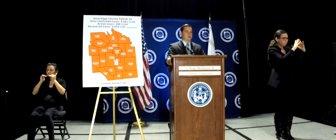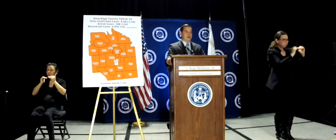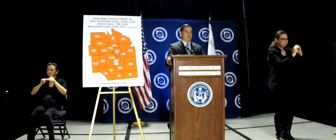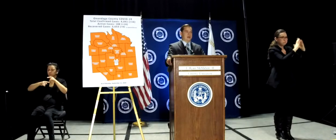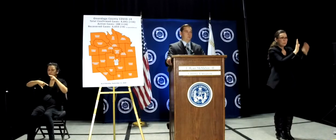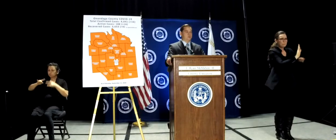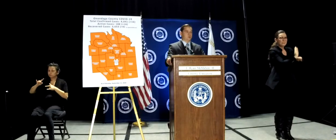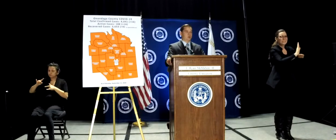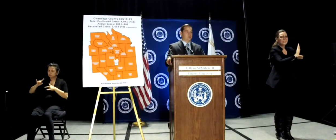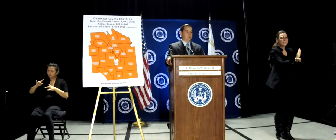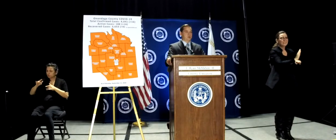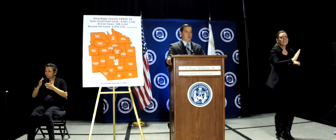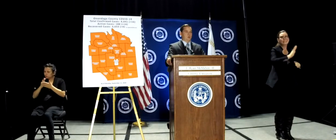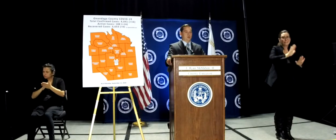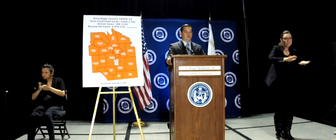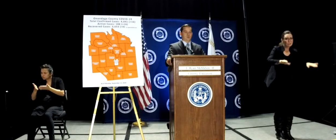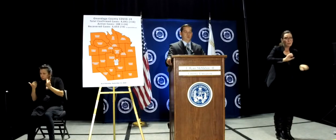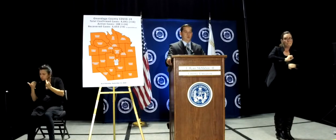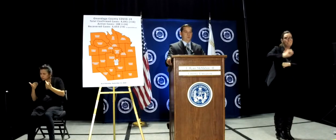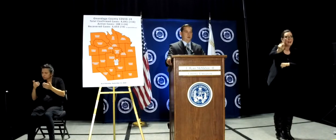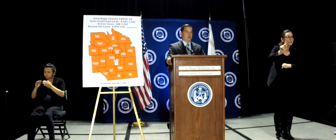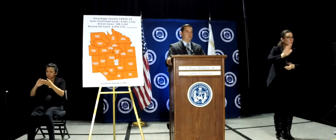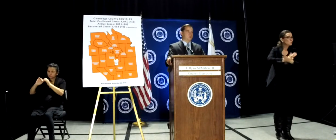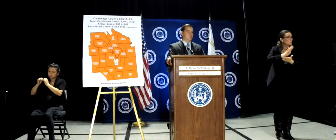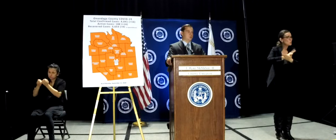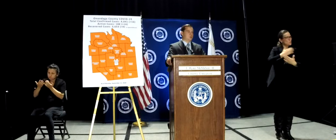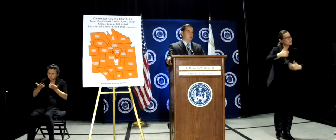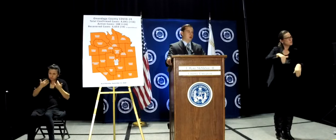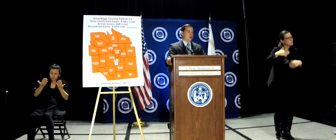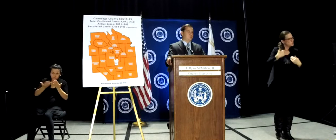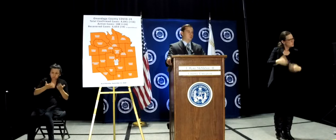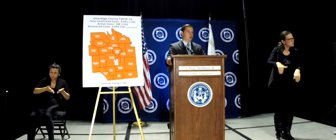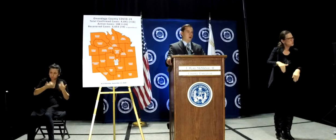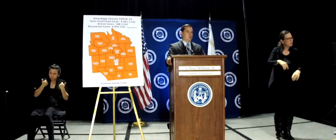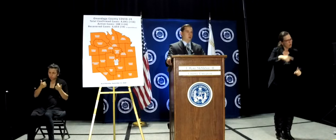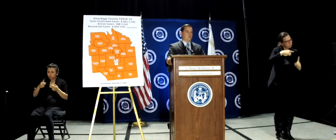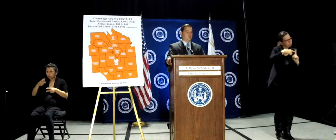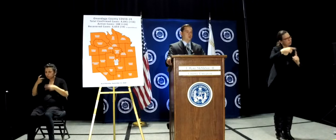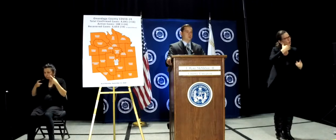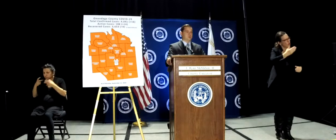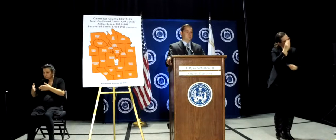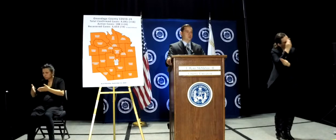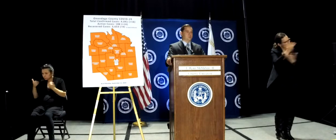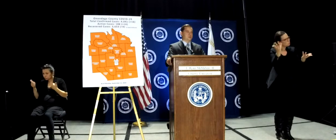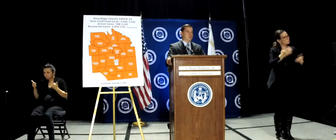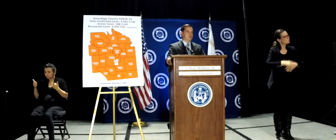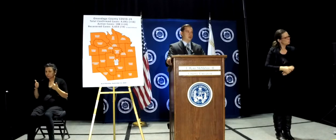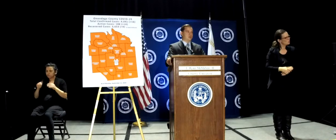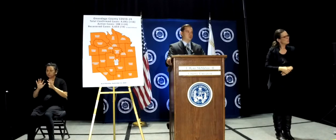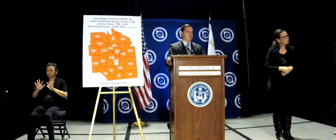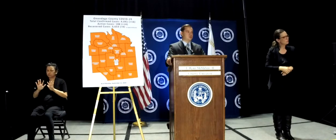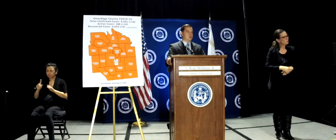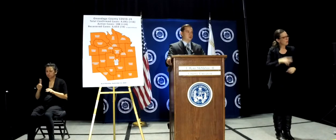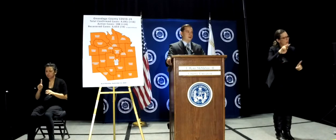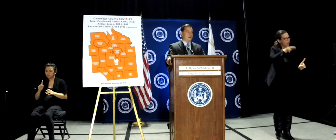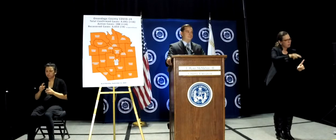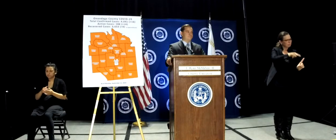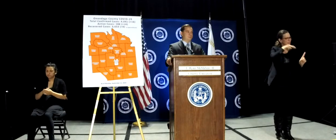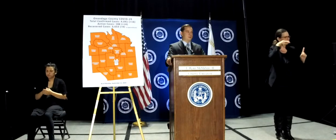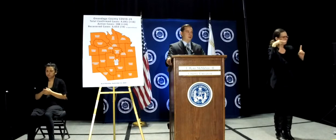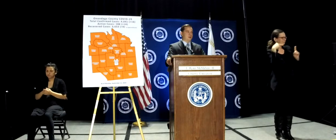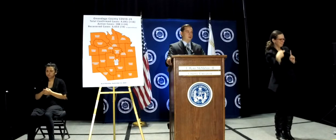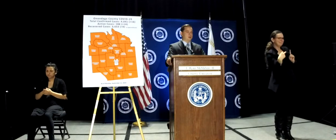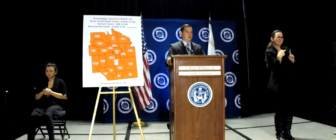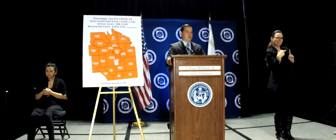and kids on campus learning, and we have schools open now. So our workforce will continue to meet these challenges,